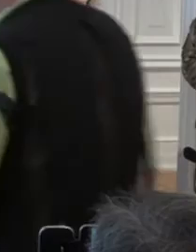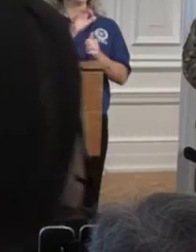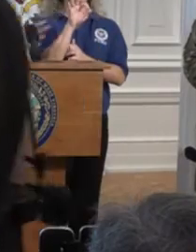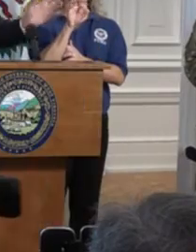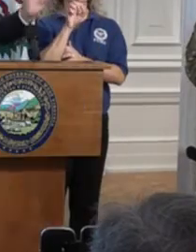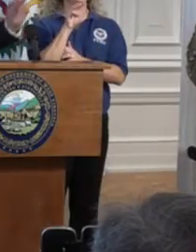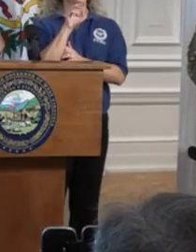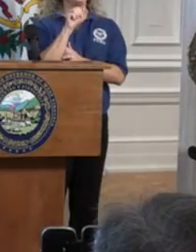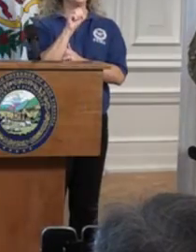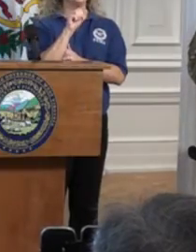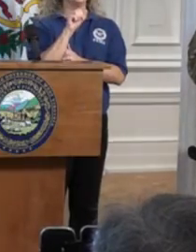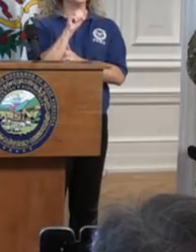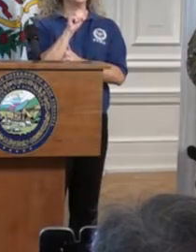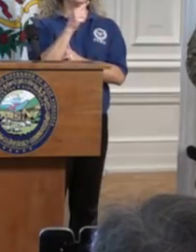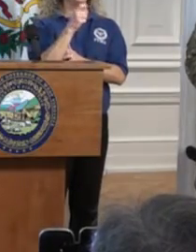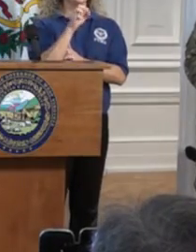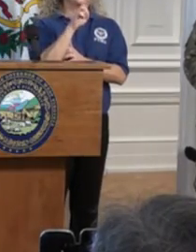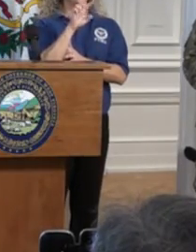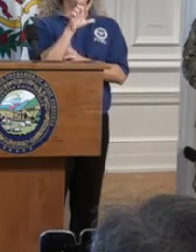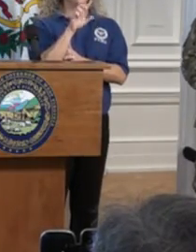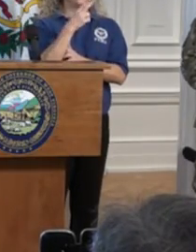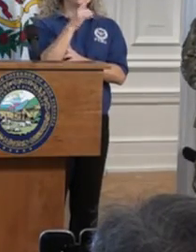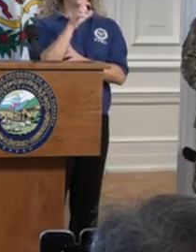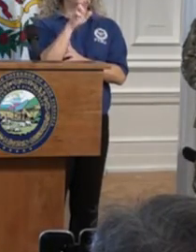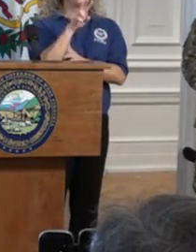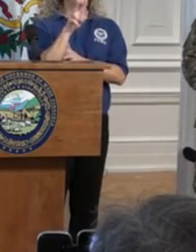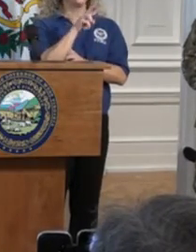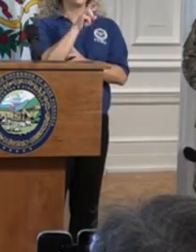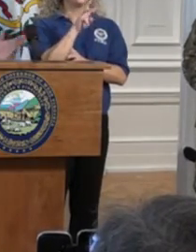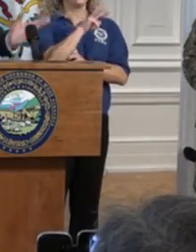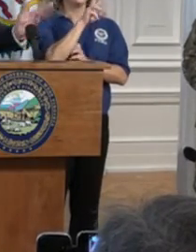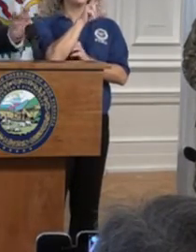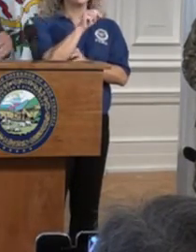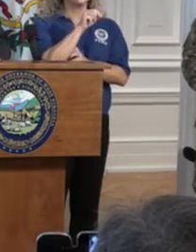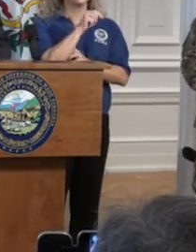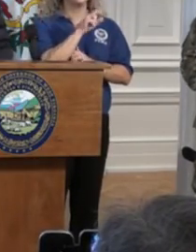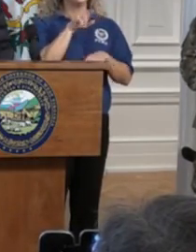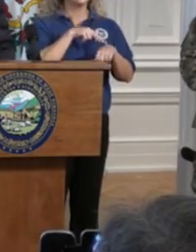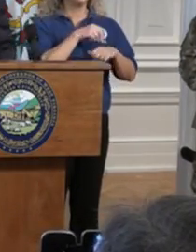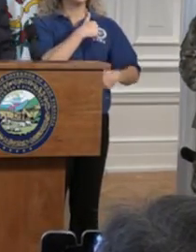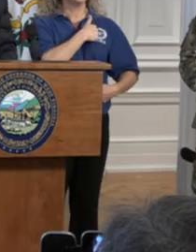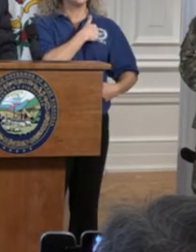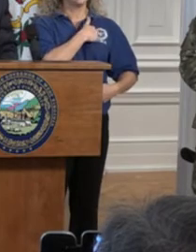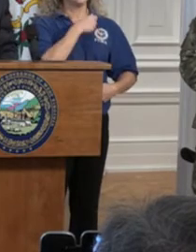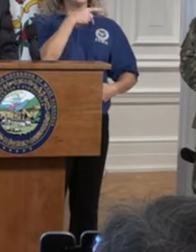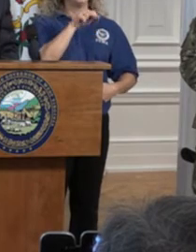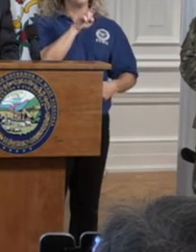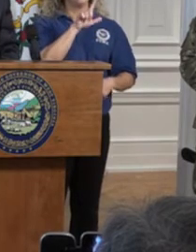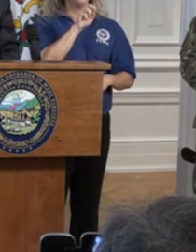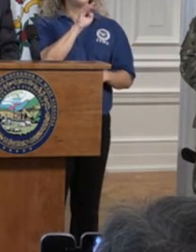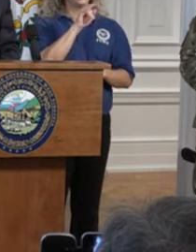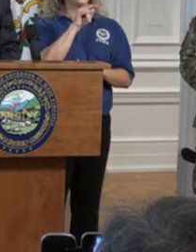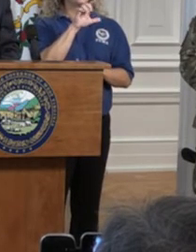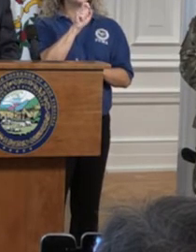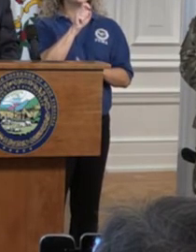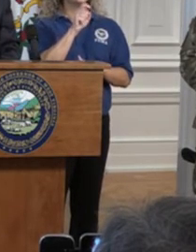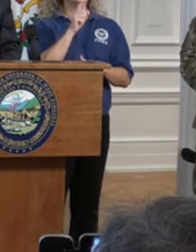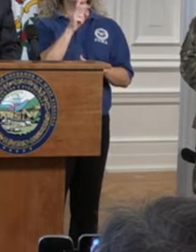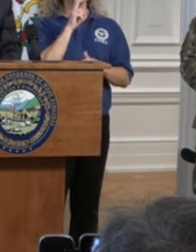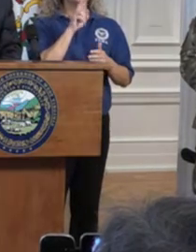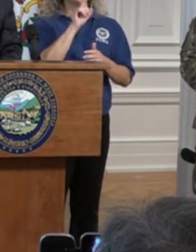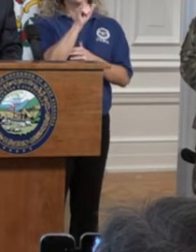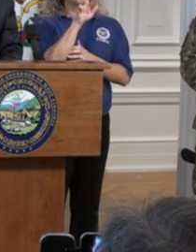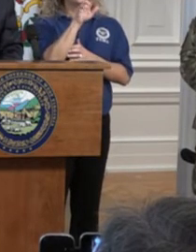FEMA, General Hoyer, and the West Virginia National Guard, Paul Maddox, Secretary of Department of Highways